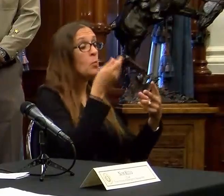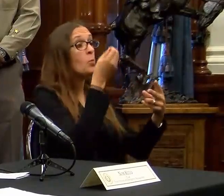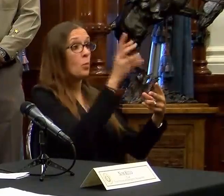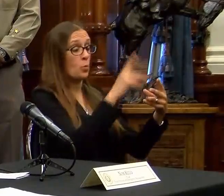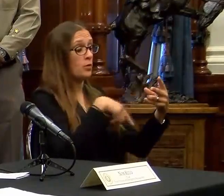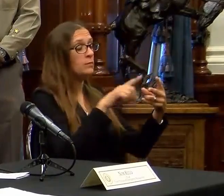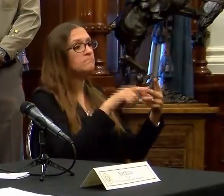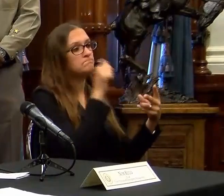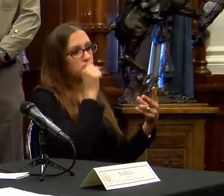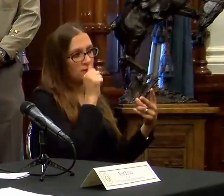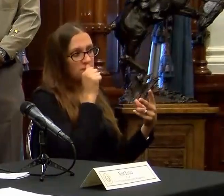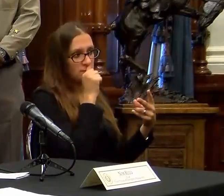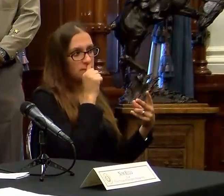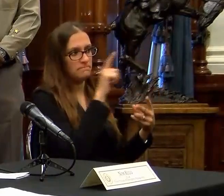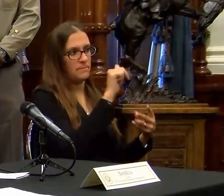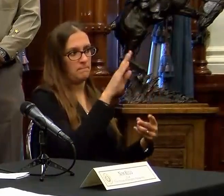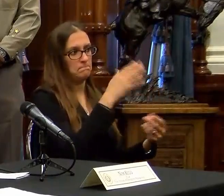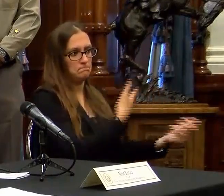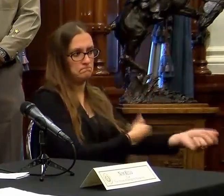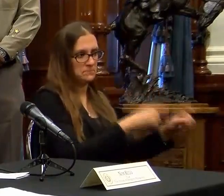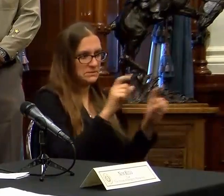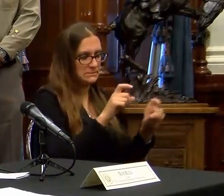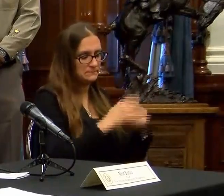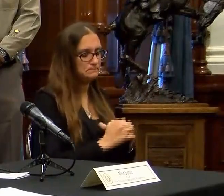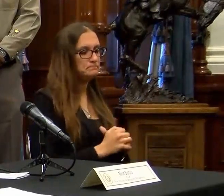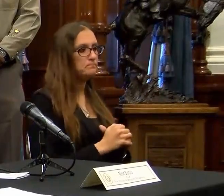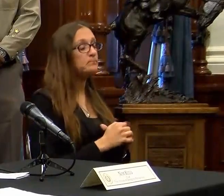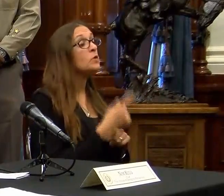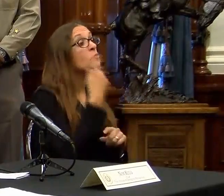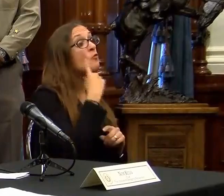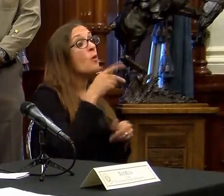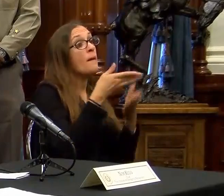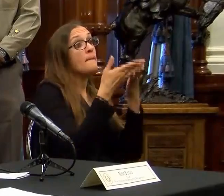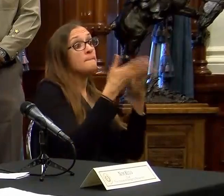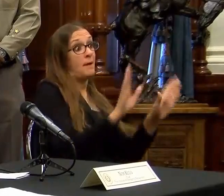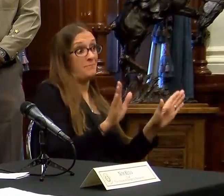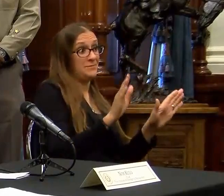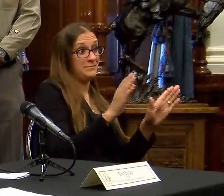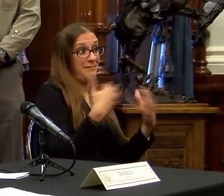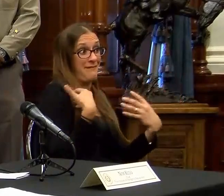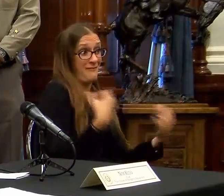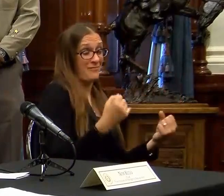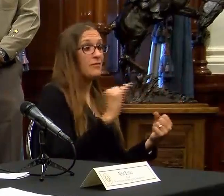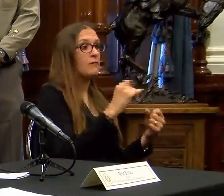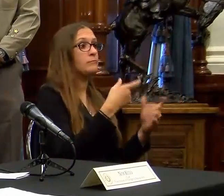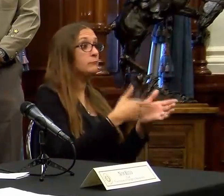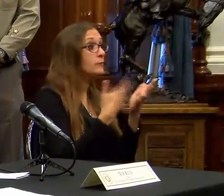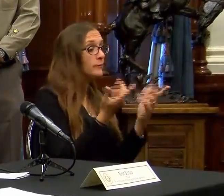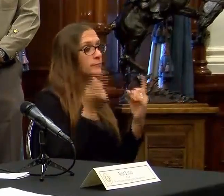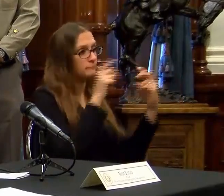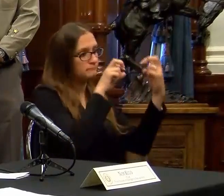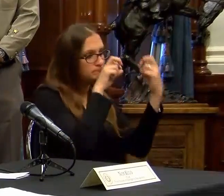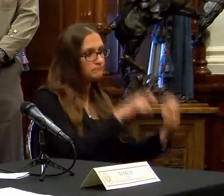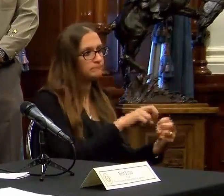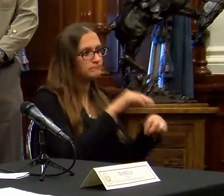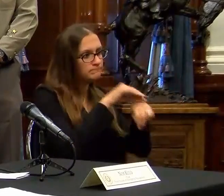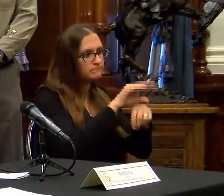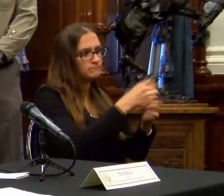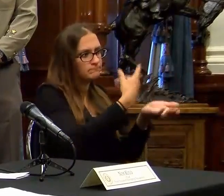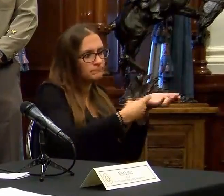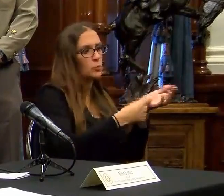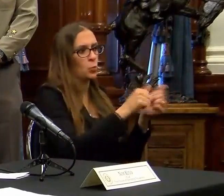or private laboratory testing. For public health testing, it requires consultation with